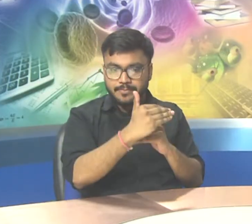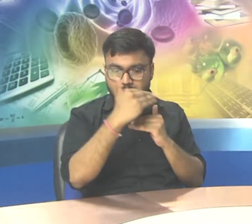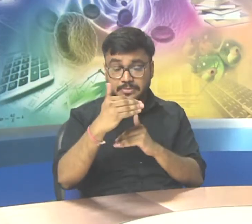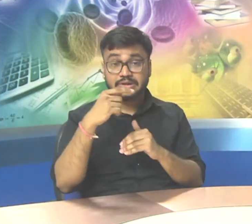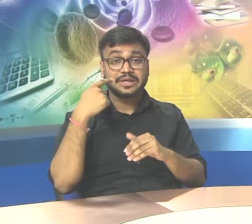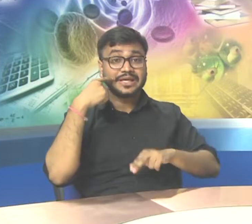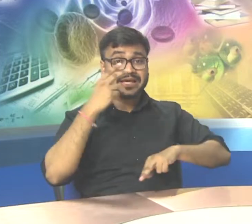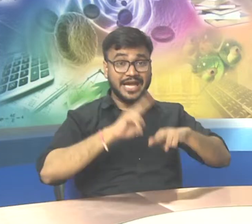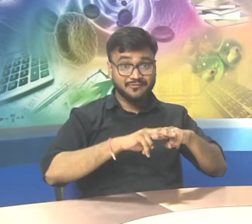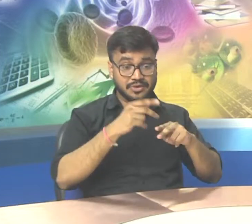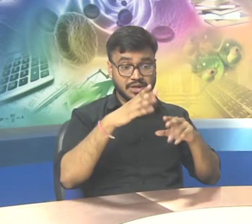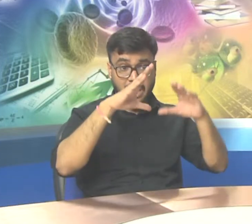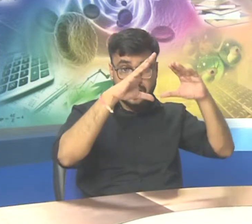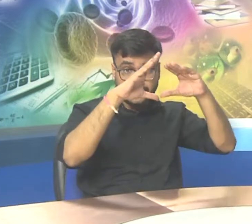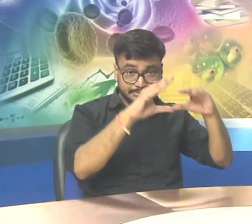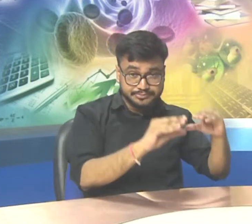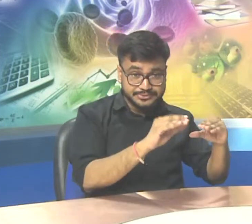per minute.